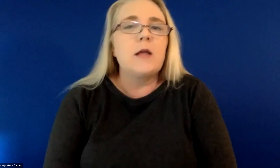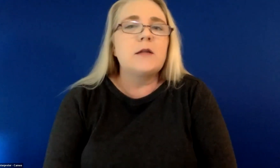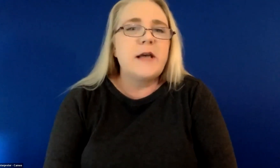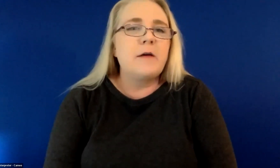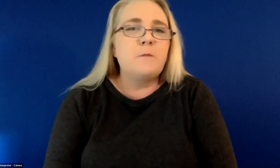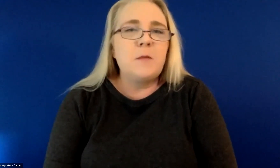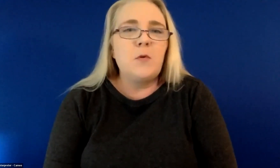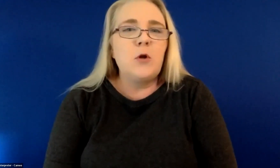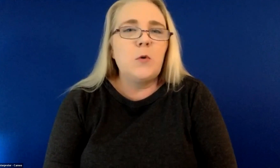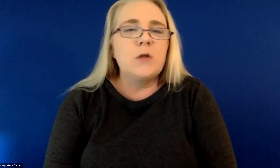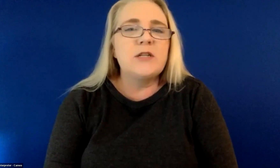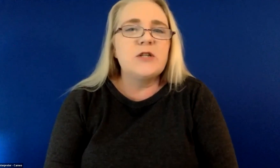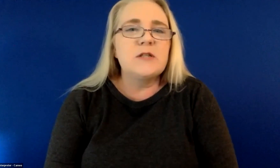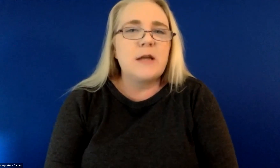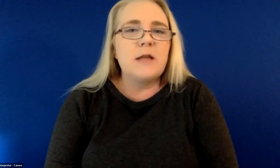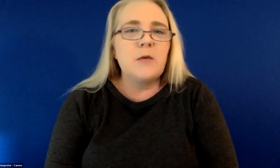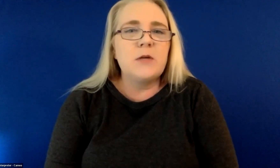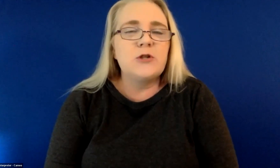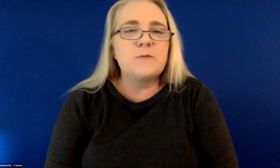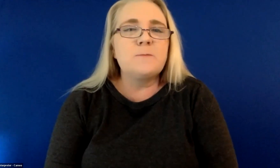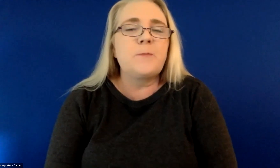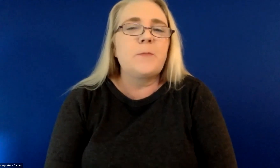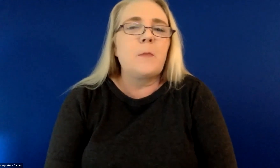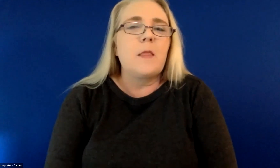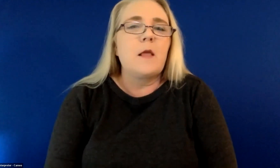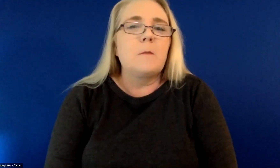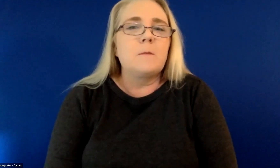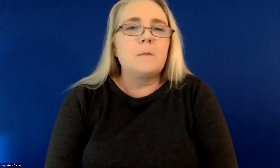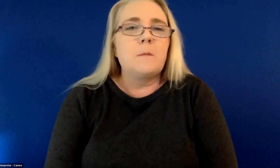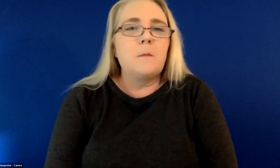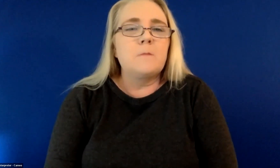for deaf people who are teaching sign language.